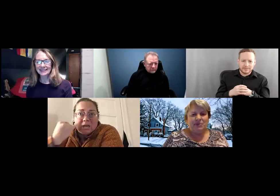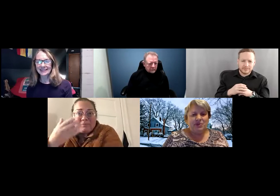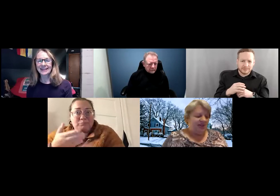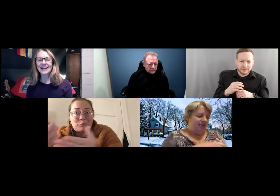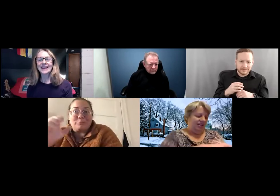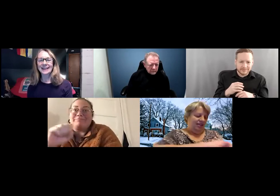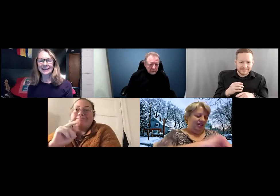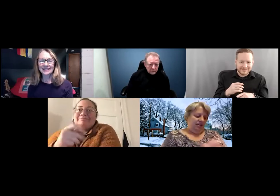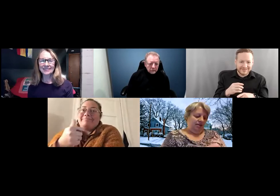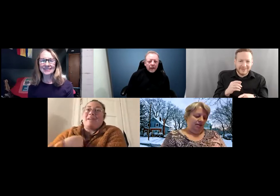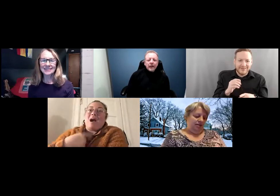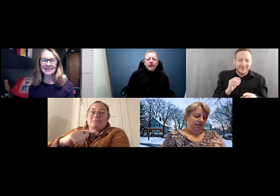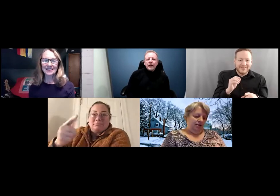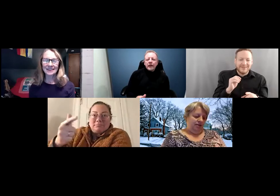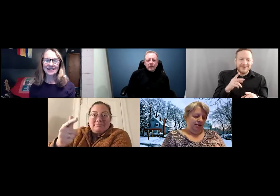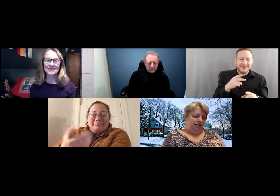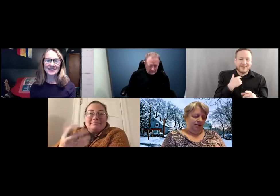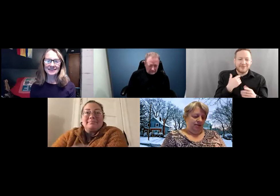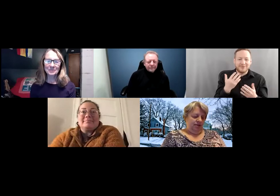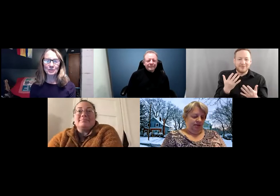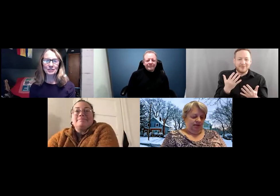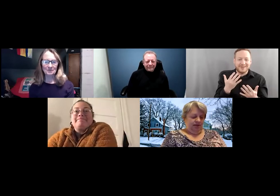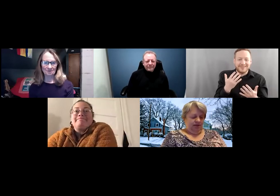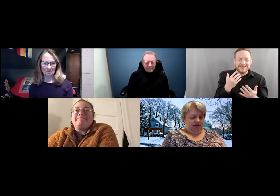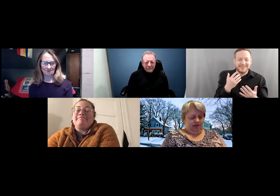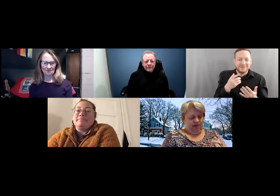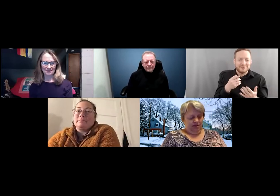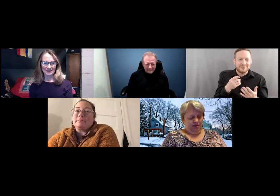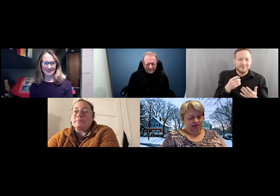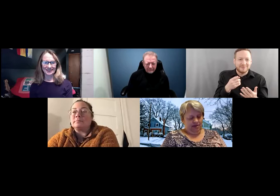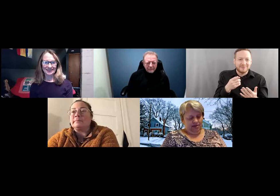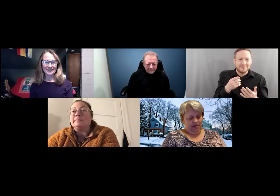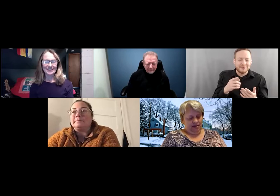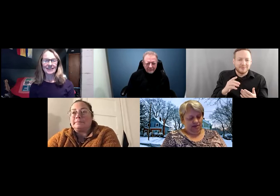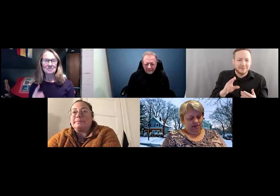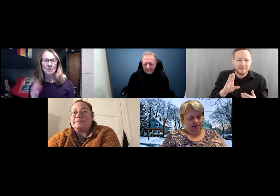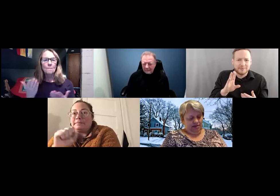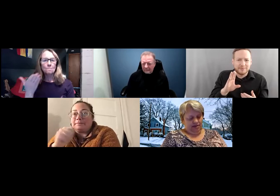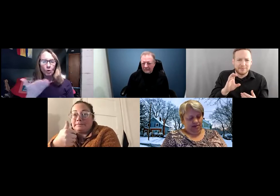was a motion. Kimmy says, I second the motion.